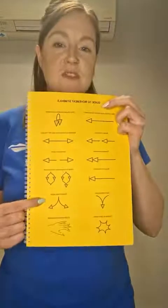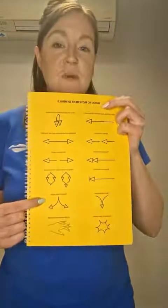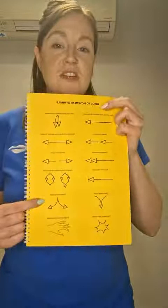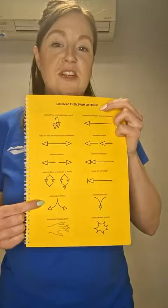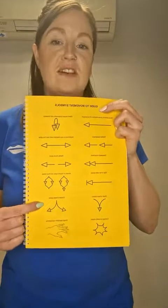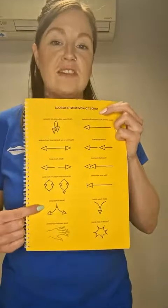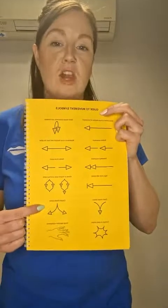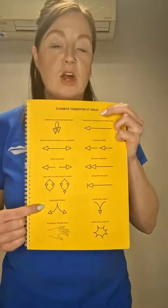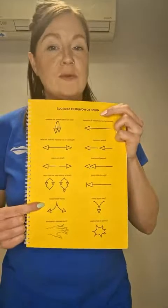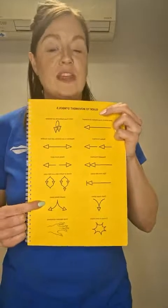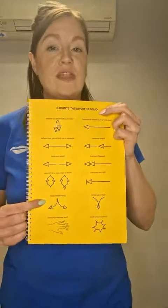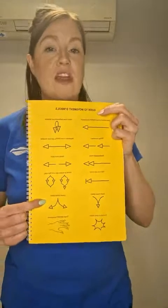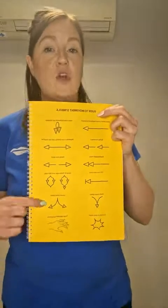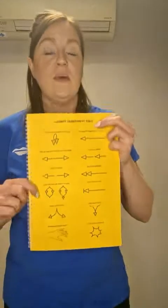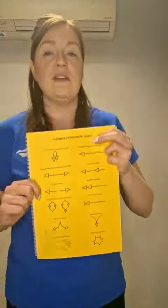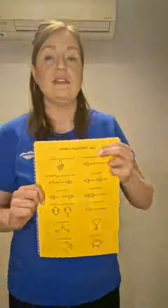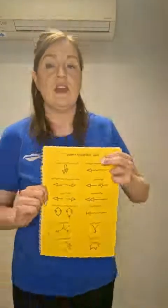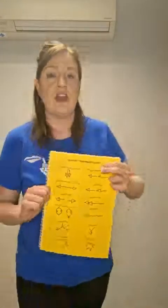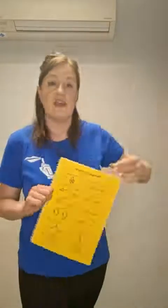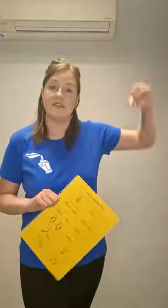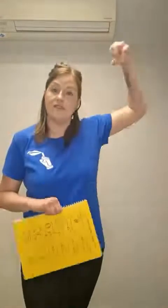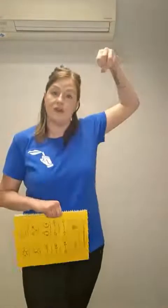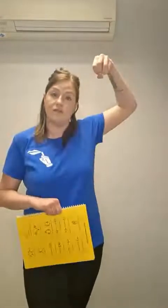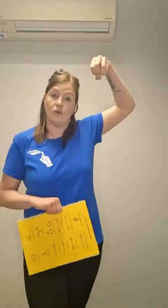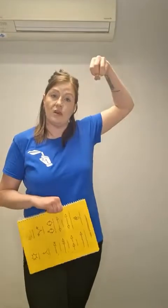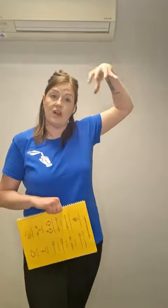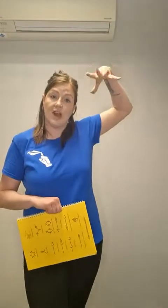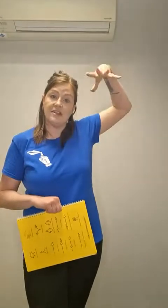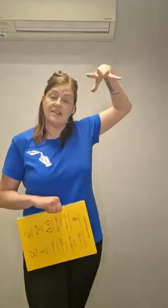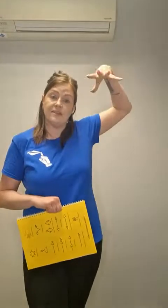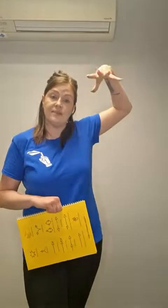which starts closed and then opens, like in the sign for light.